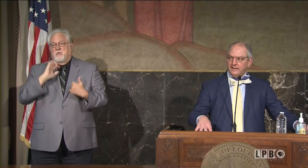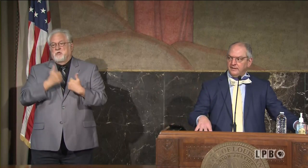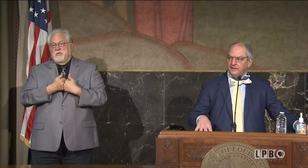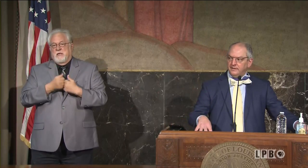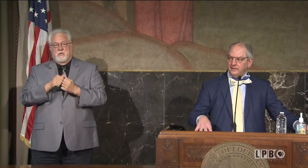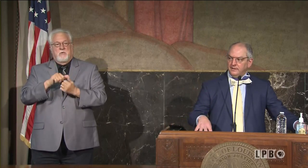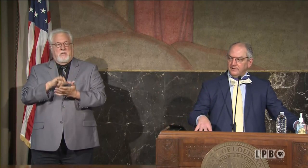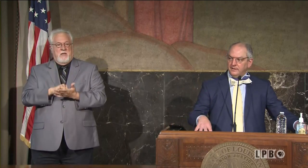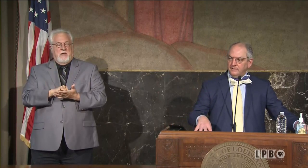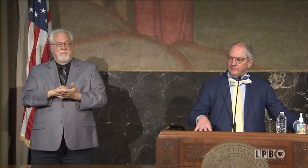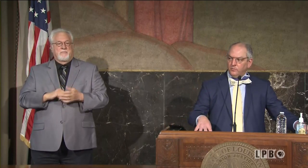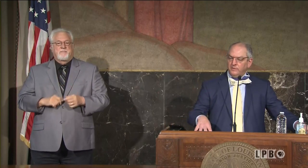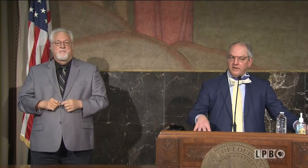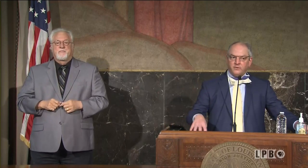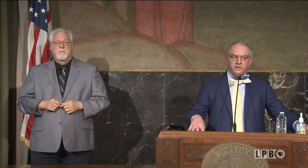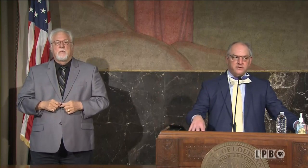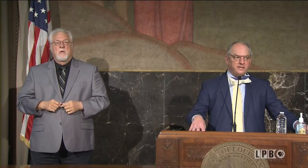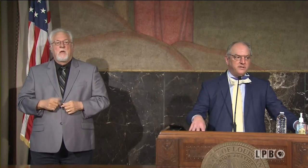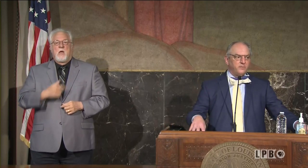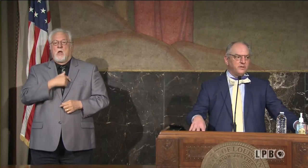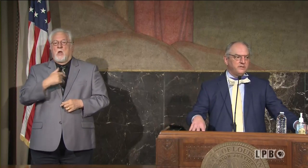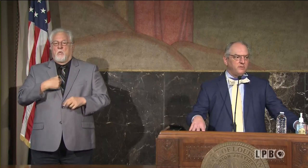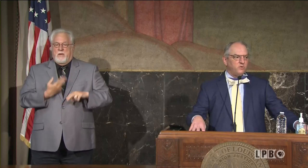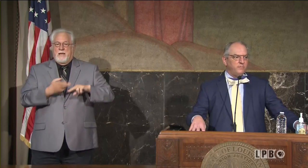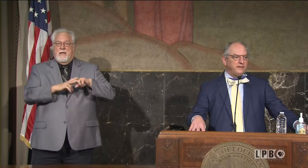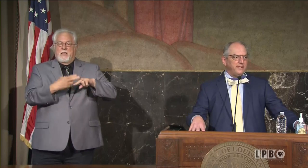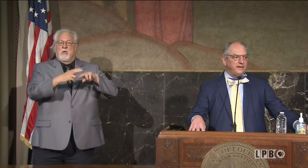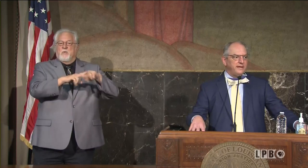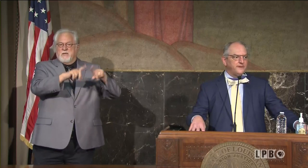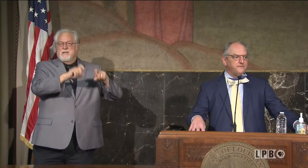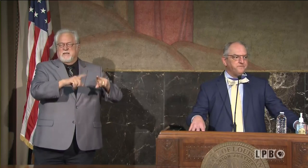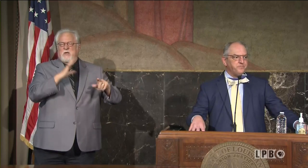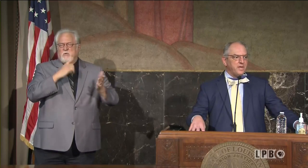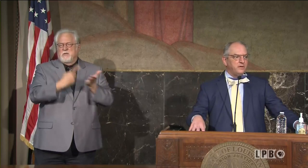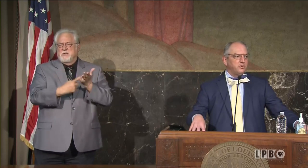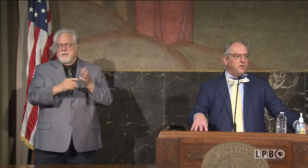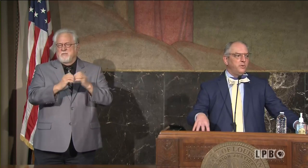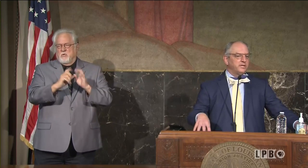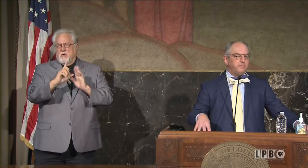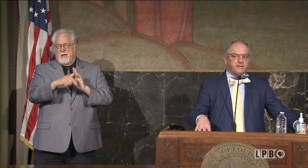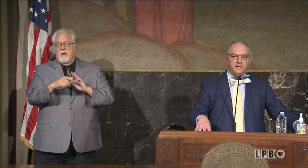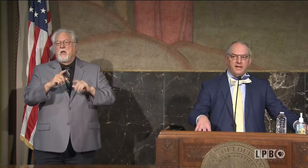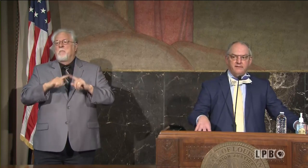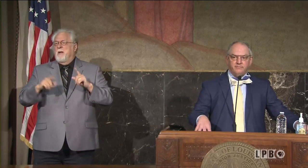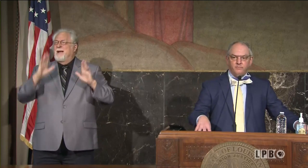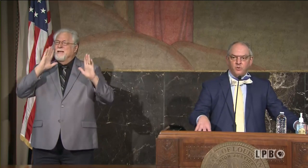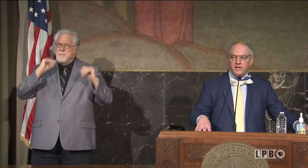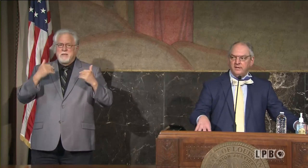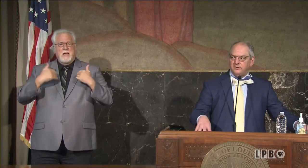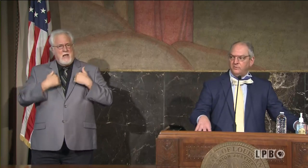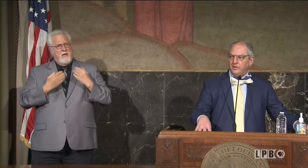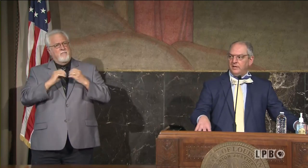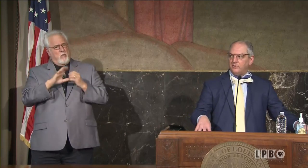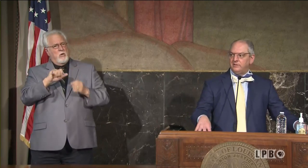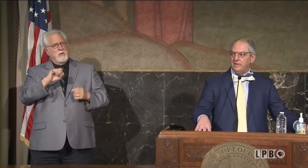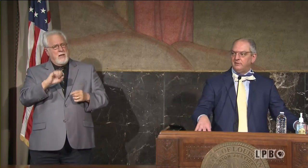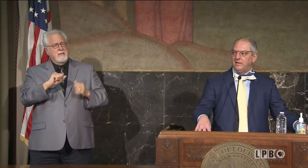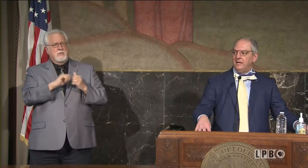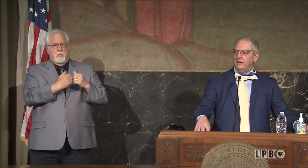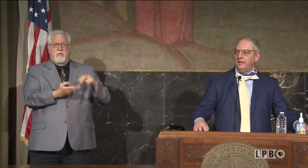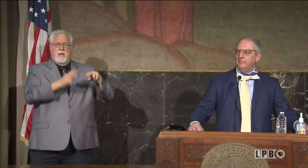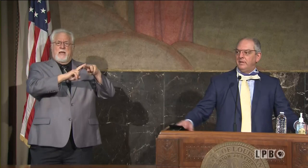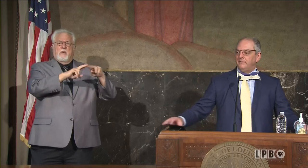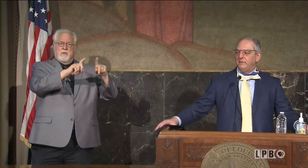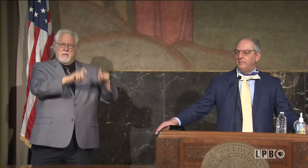with that. We've increased testing. We're going to talk more about that later. And so you would expect to have more cases with the increased